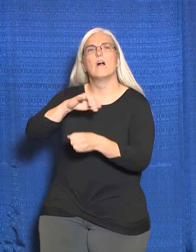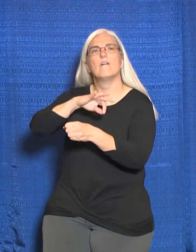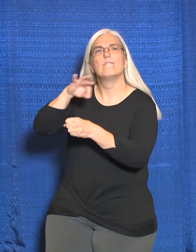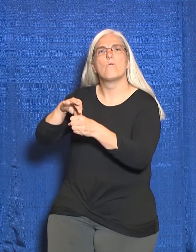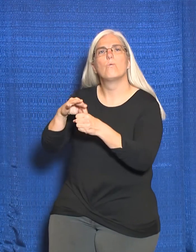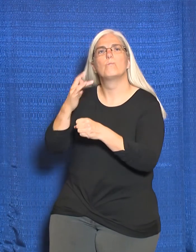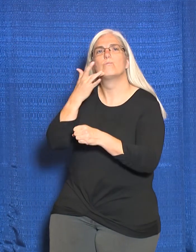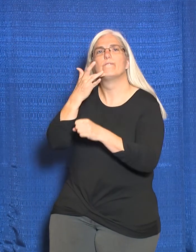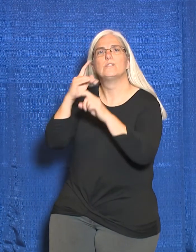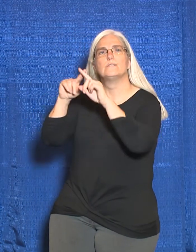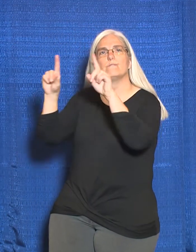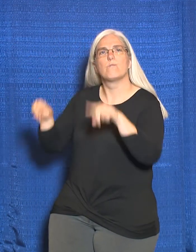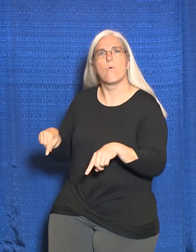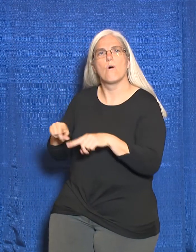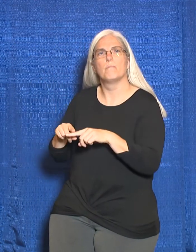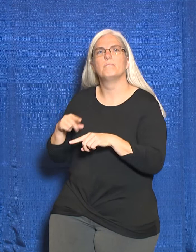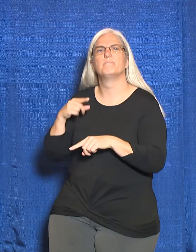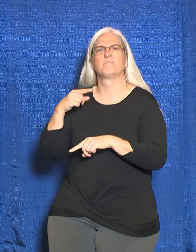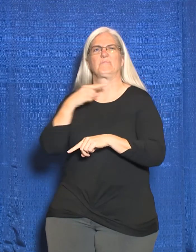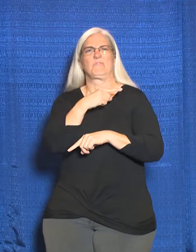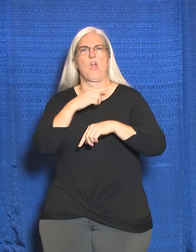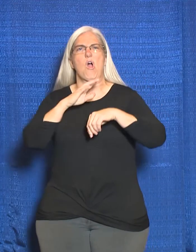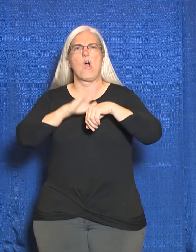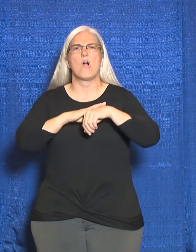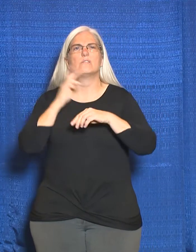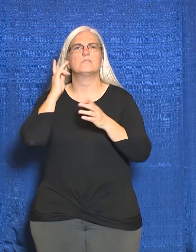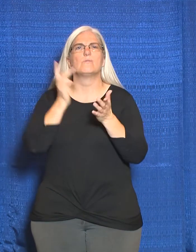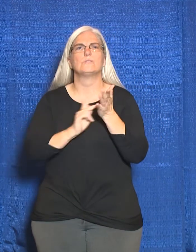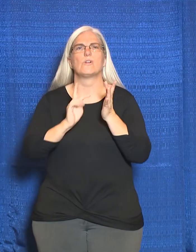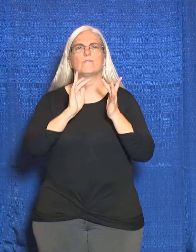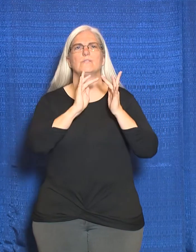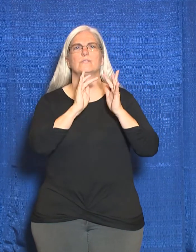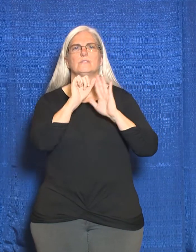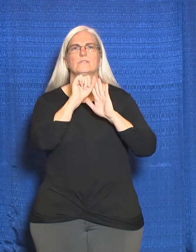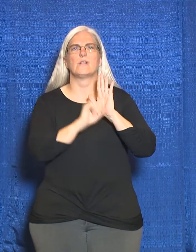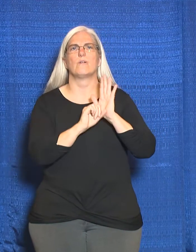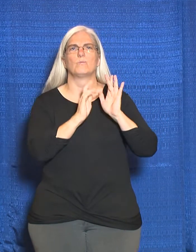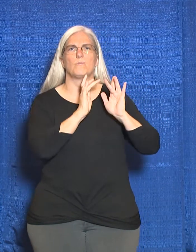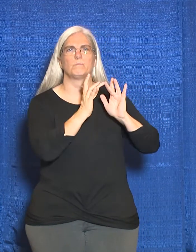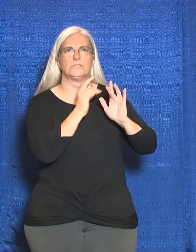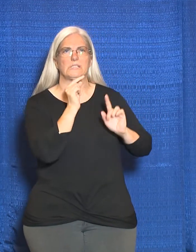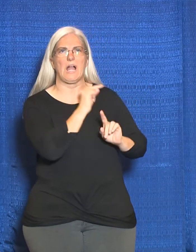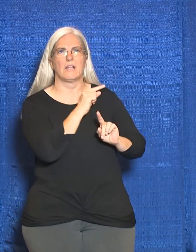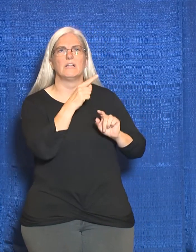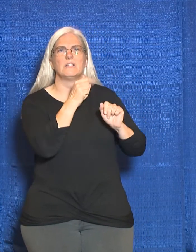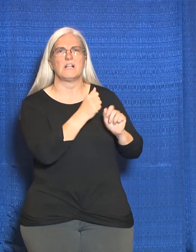The VPF is available to download and print from the Secretary of State's website.